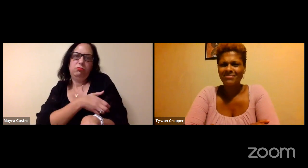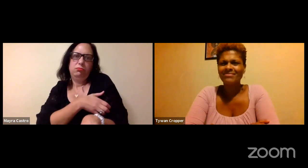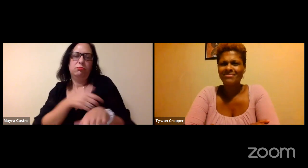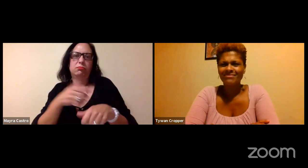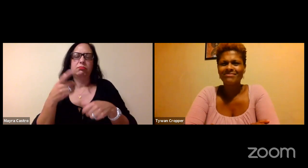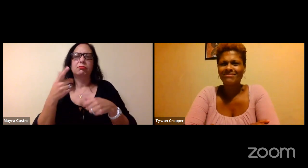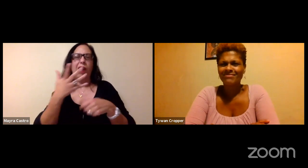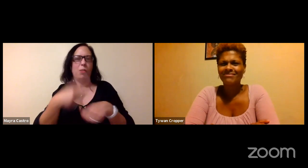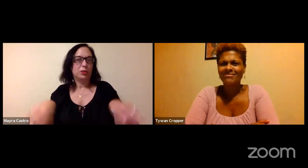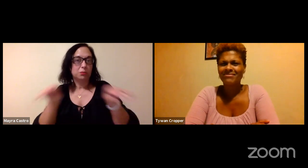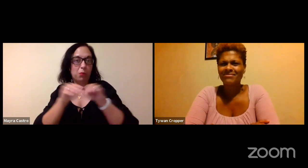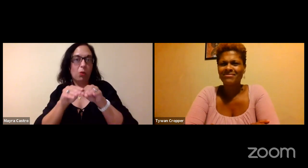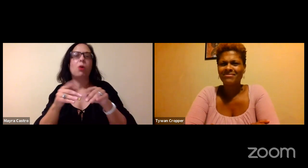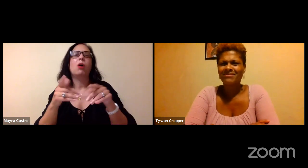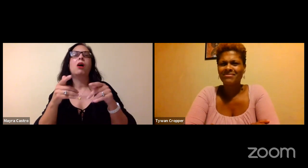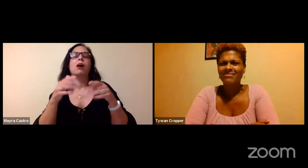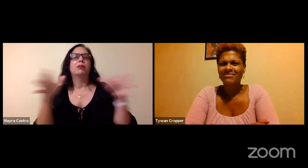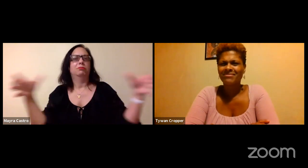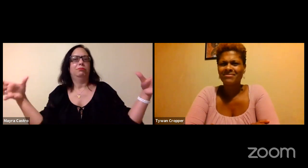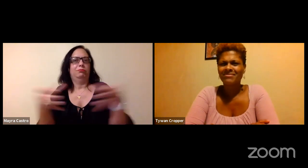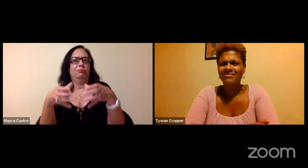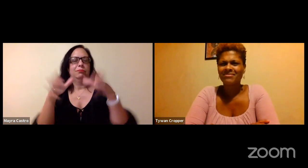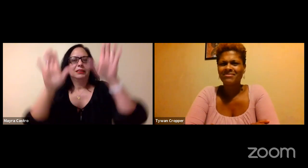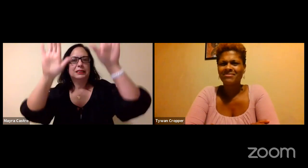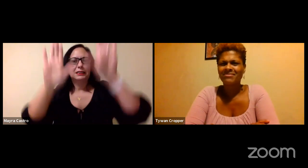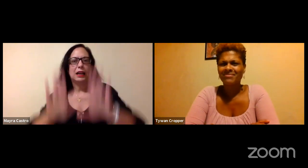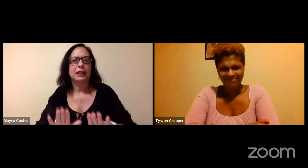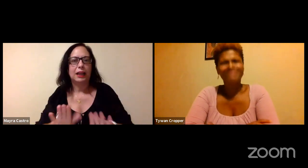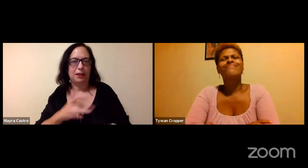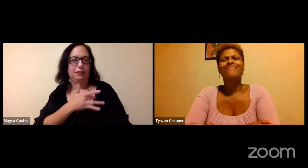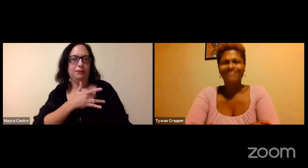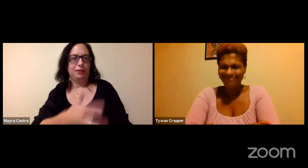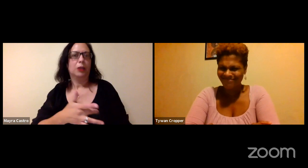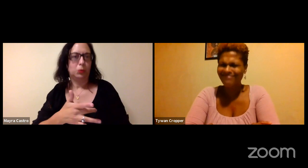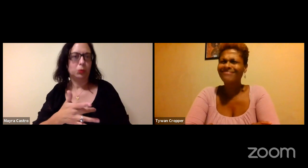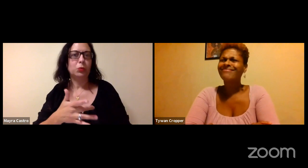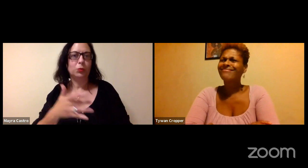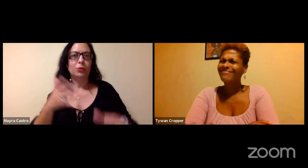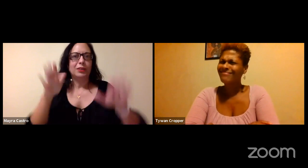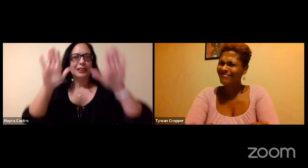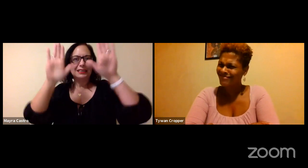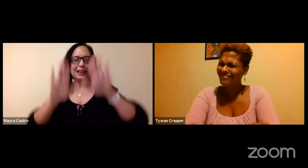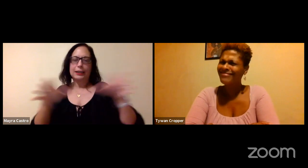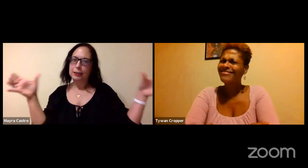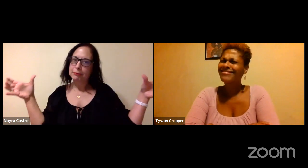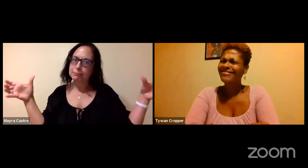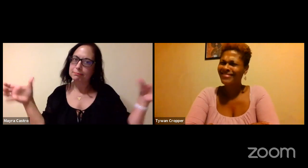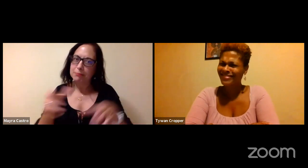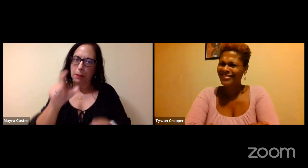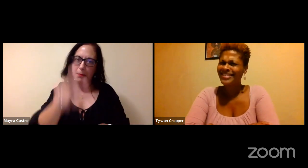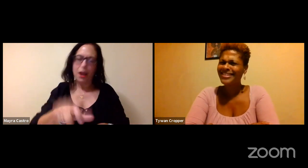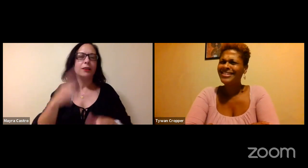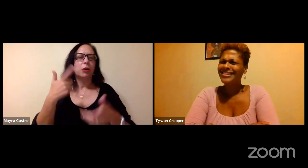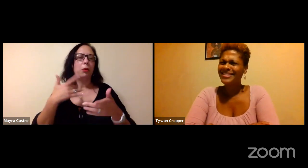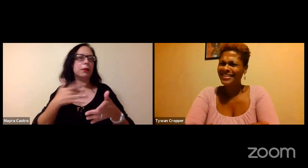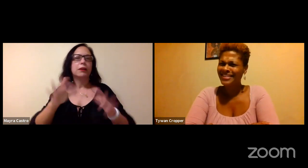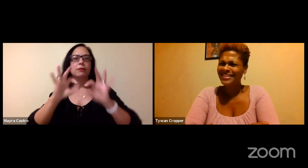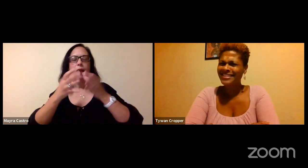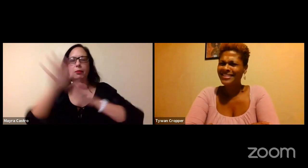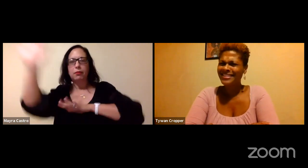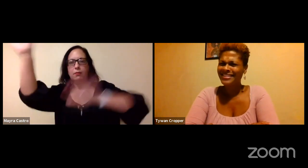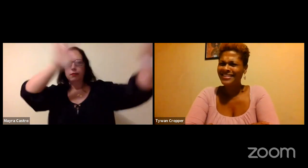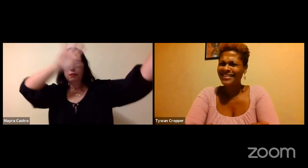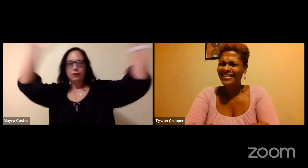only to me, but to other family members. And so food is very powerful in our culture. And every Sunday, we would